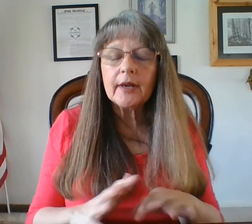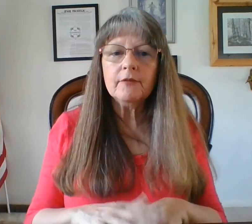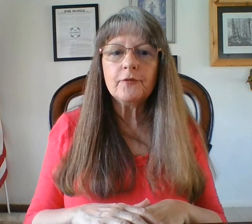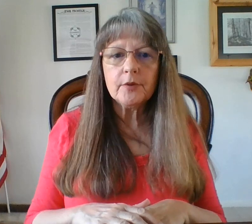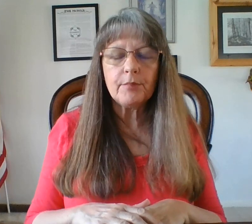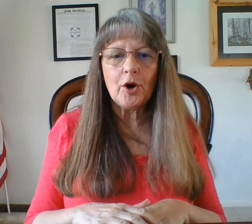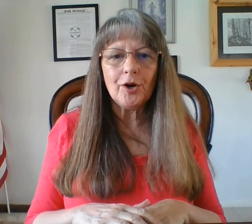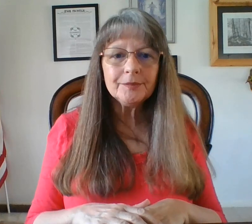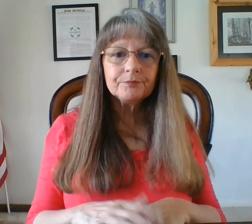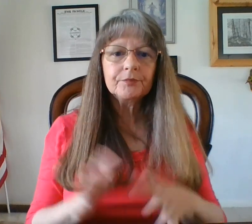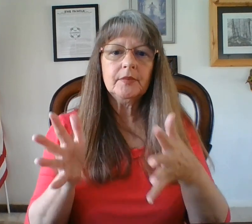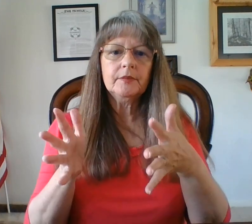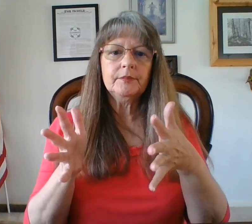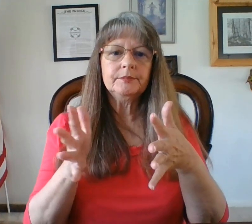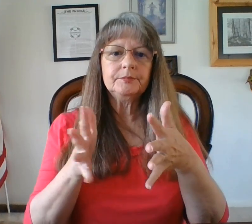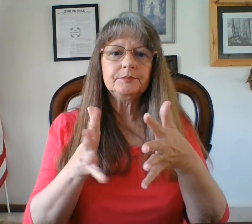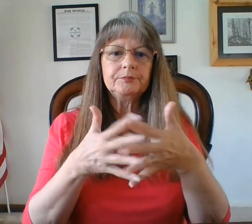American football.